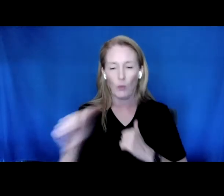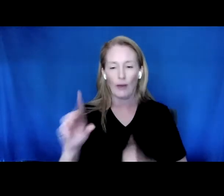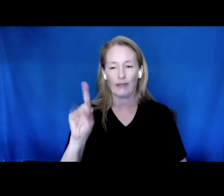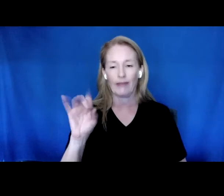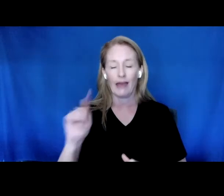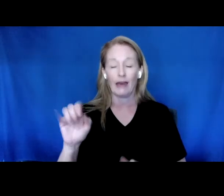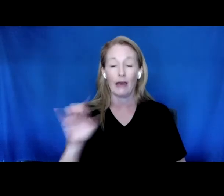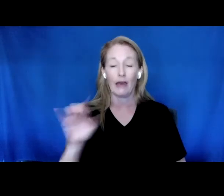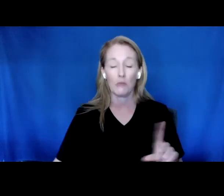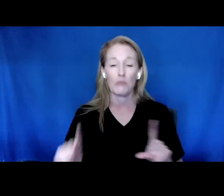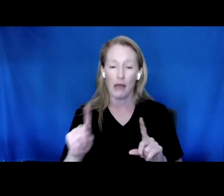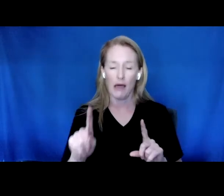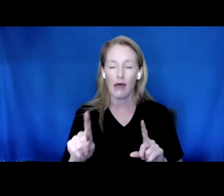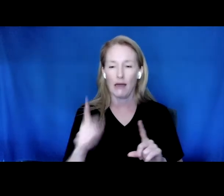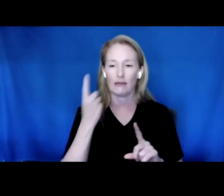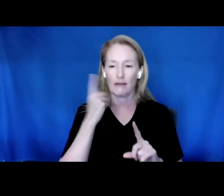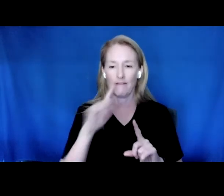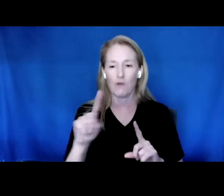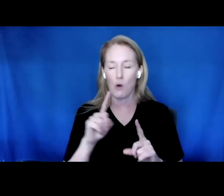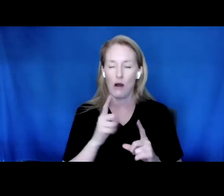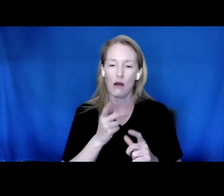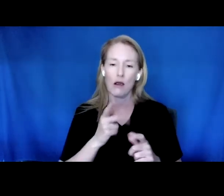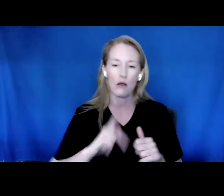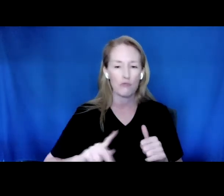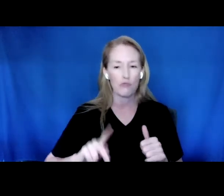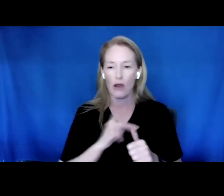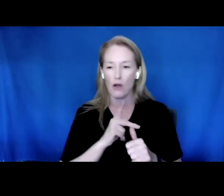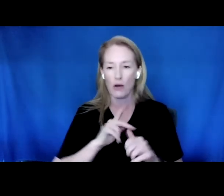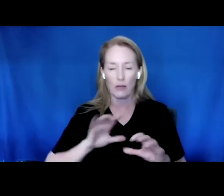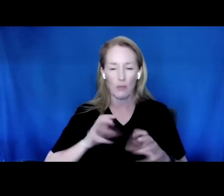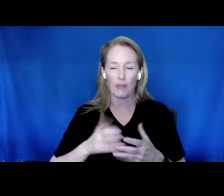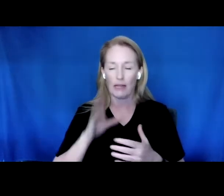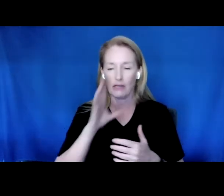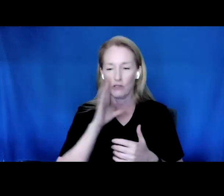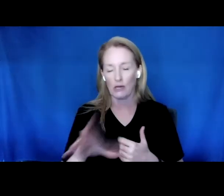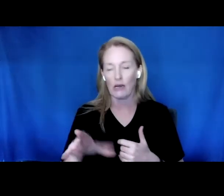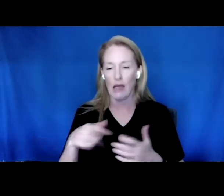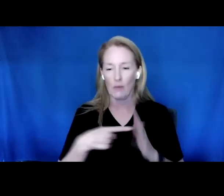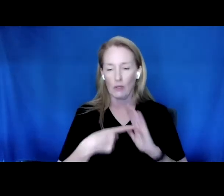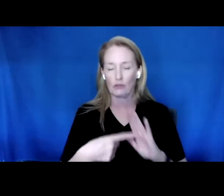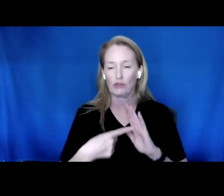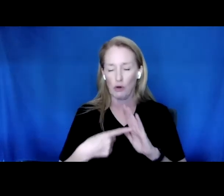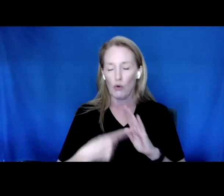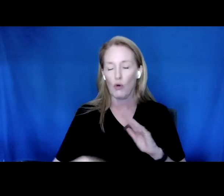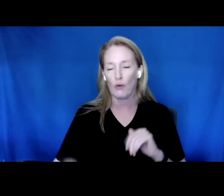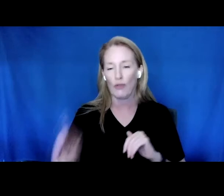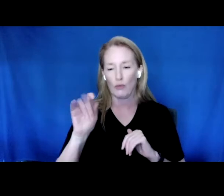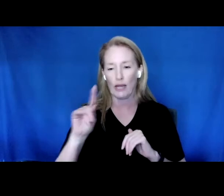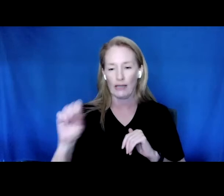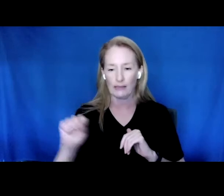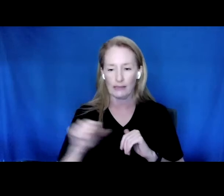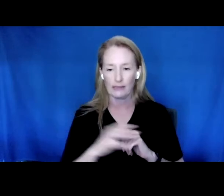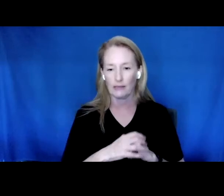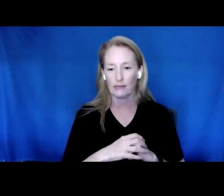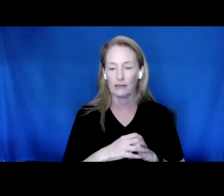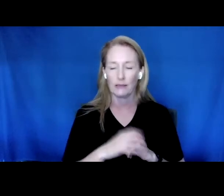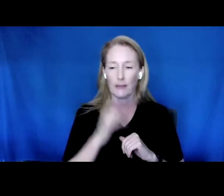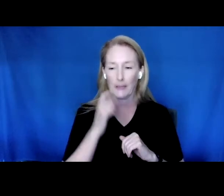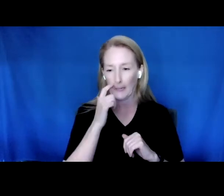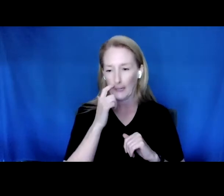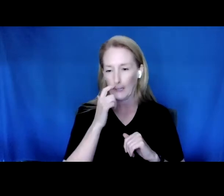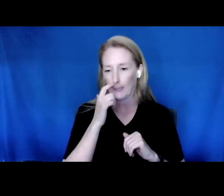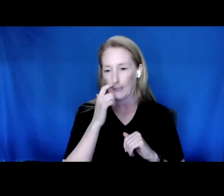the overall mortality rate is actually 11.8 per 1,000 live births and fetal deaths, and